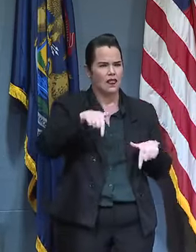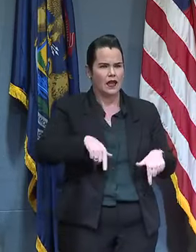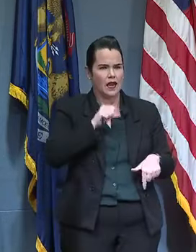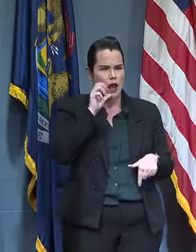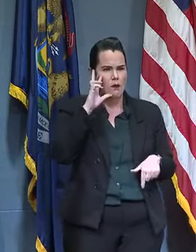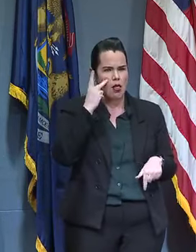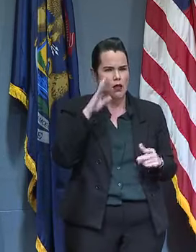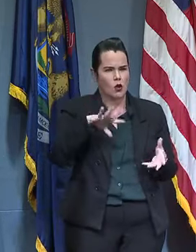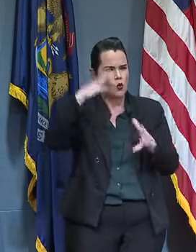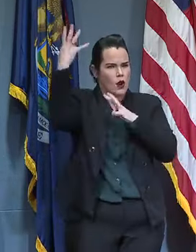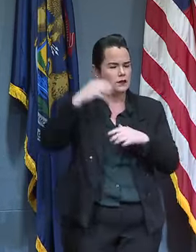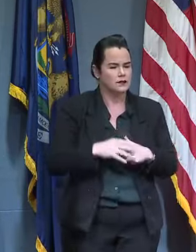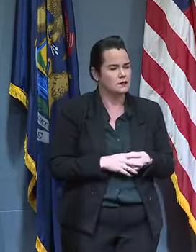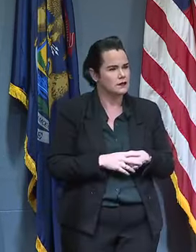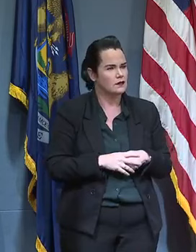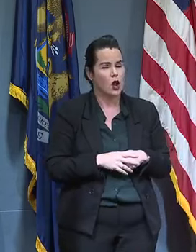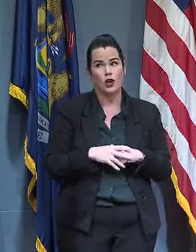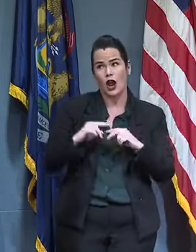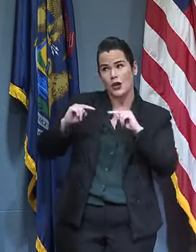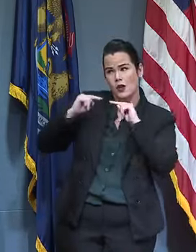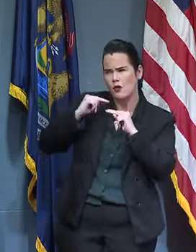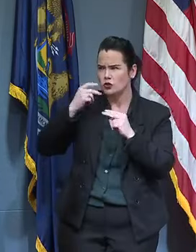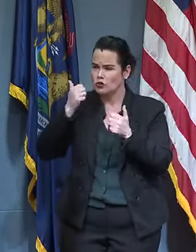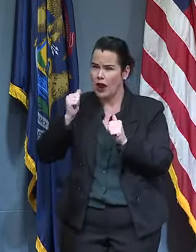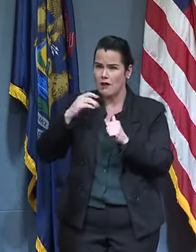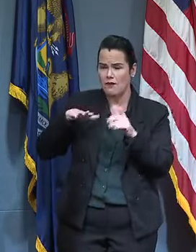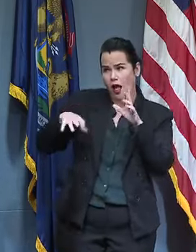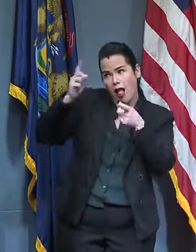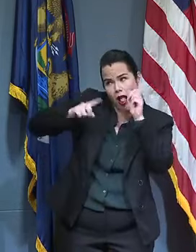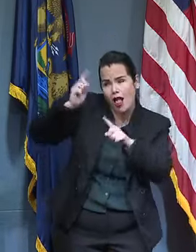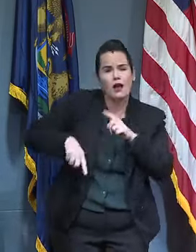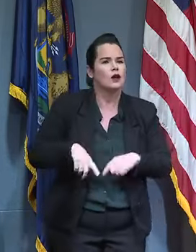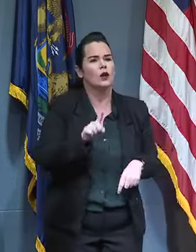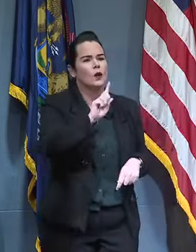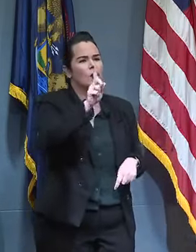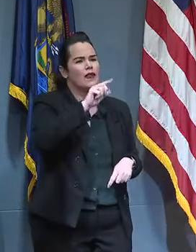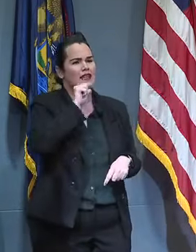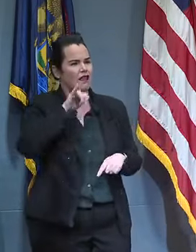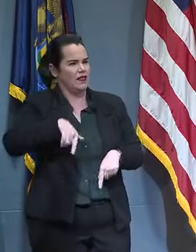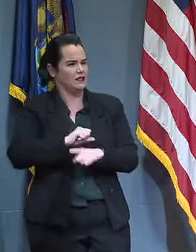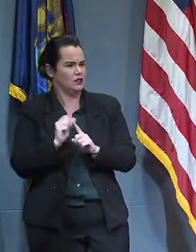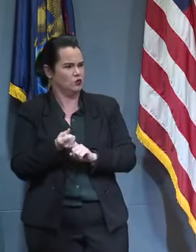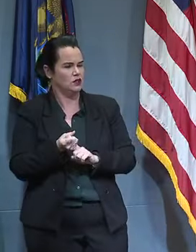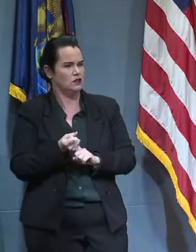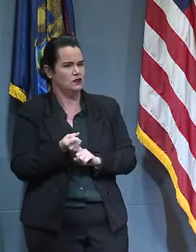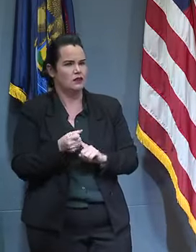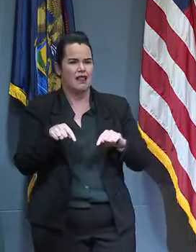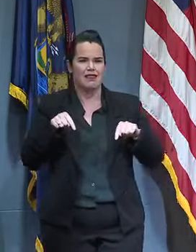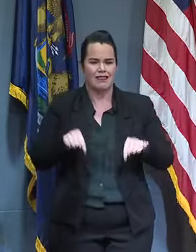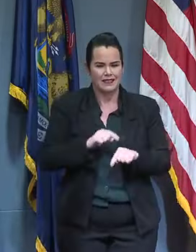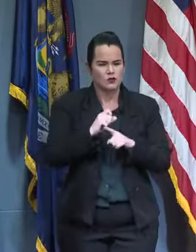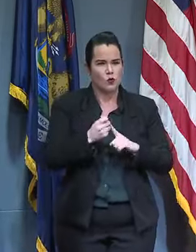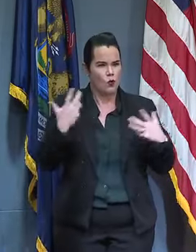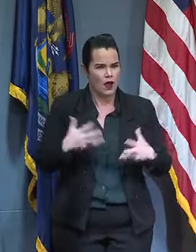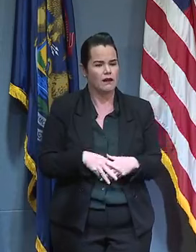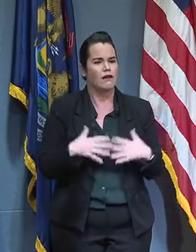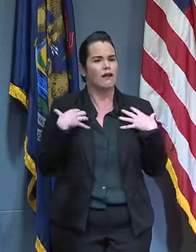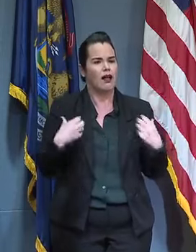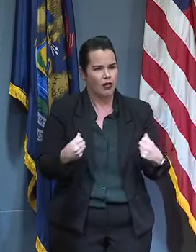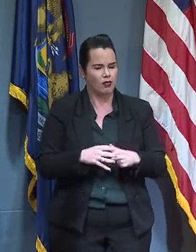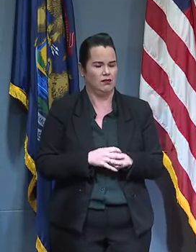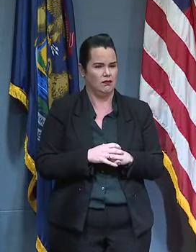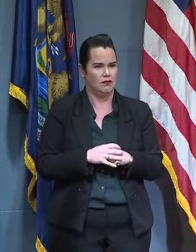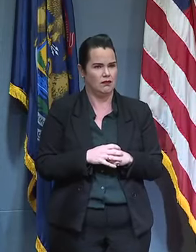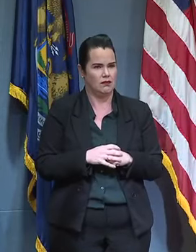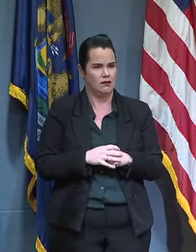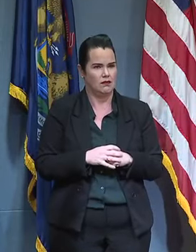crisis where we should just negotiate and find some common ground here. We're in a public health crisis. We're in the midst of a global pandemic that has already killed